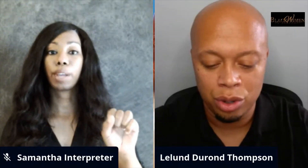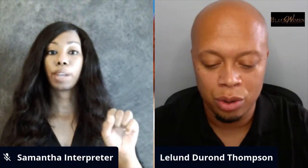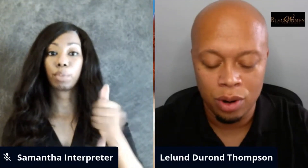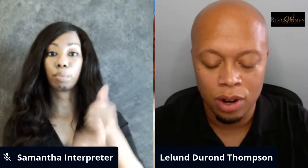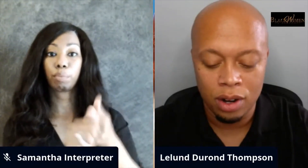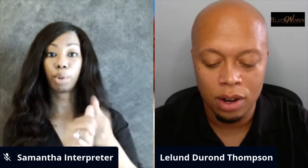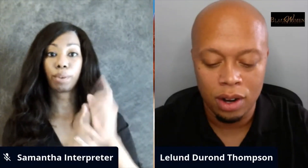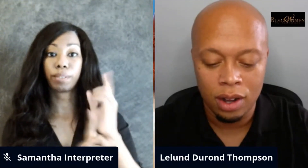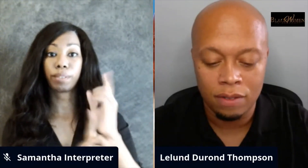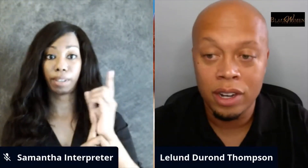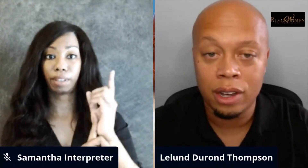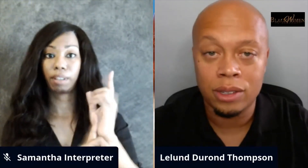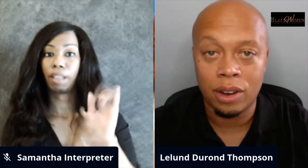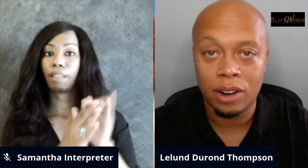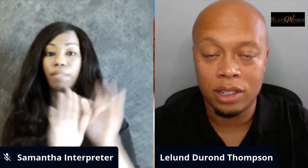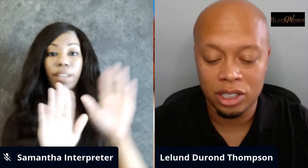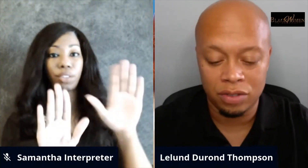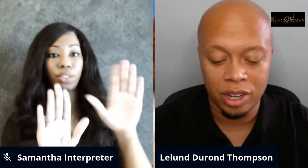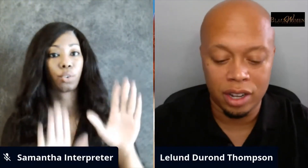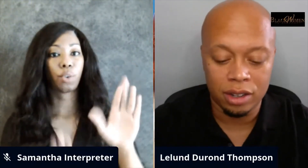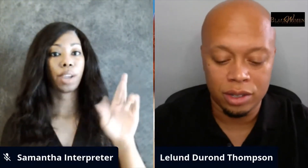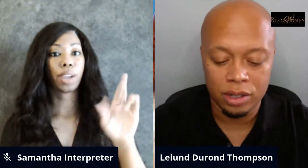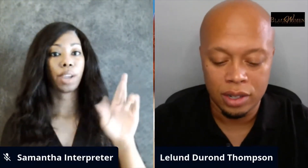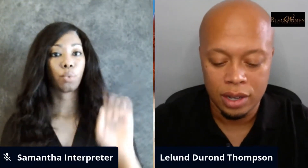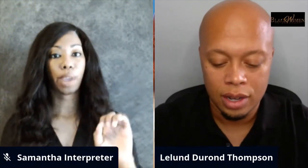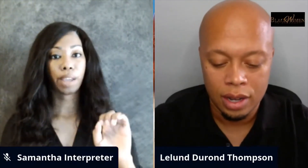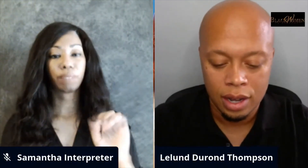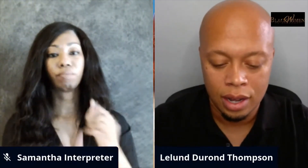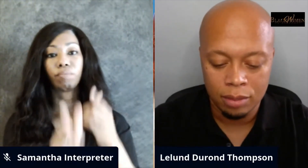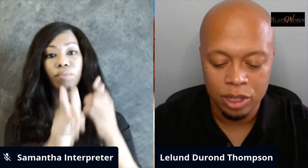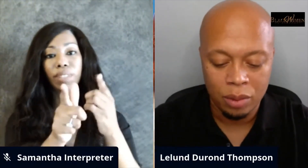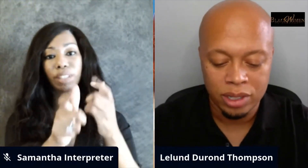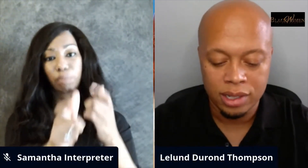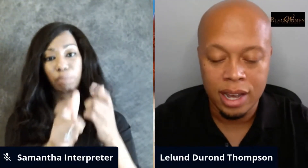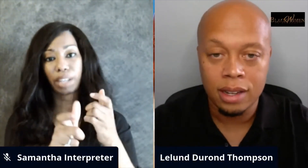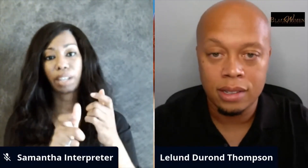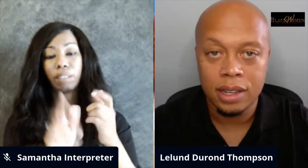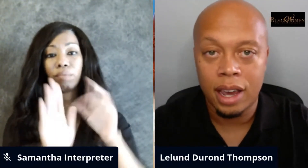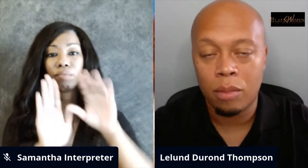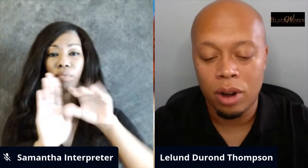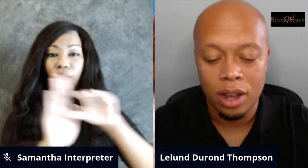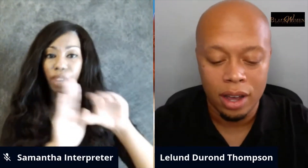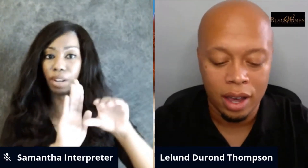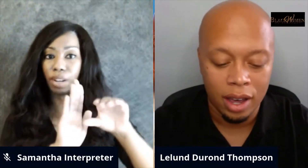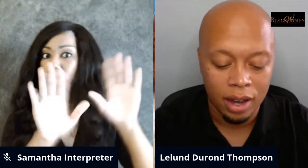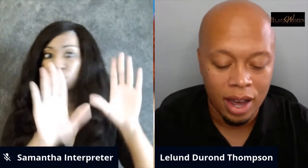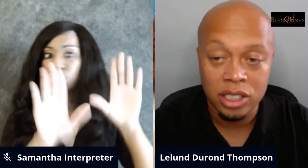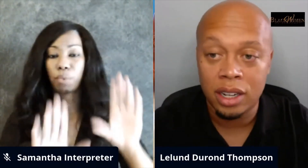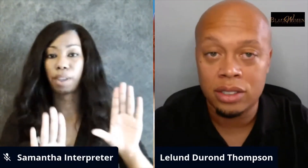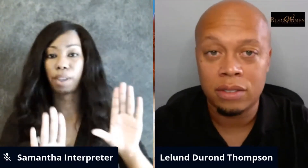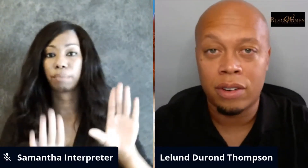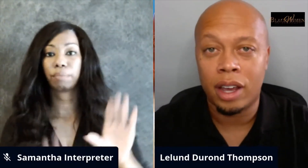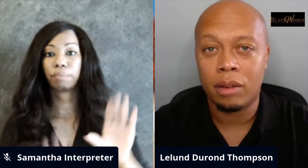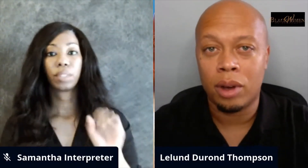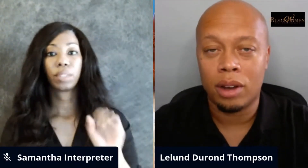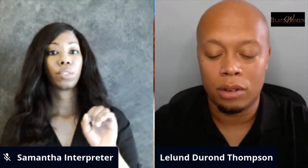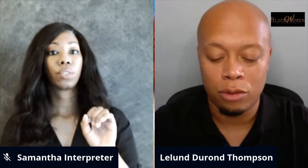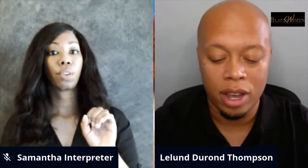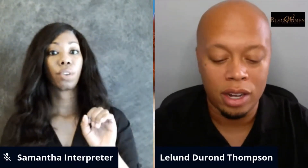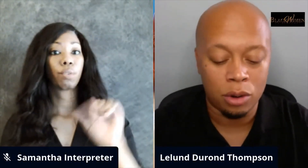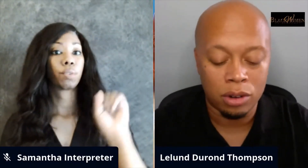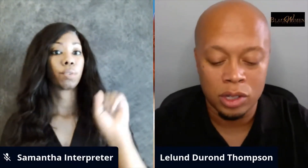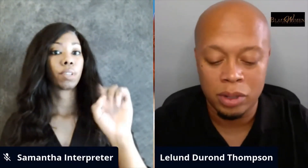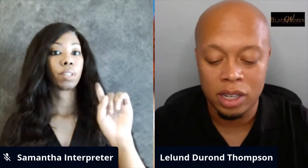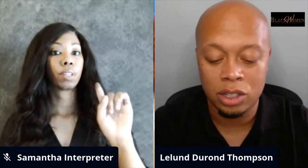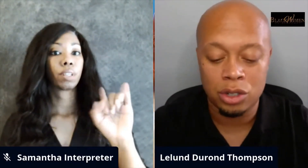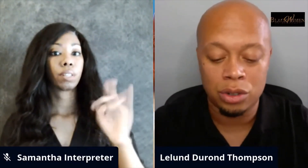shoot your videos on, your audition videos. So I went to settings, camera, and I changed the frame